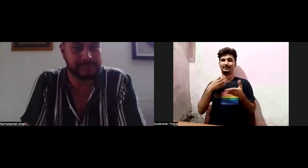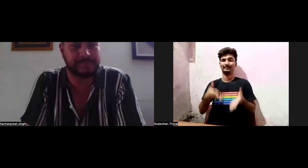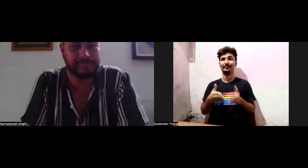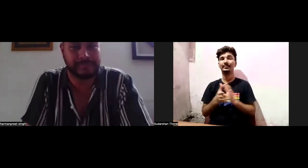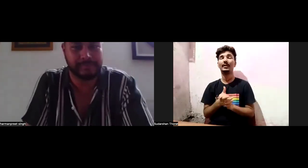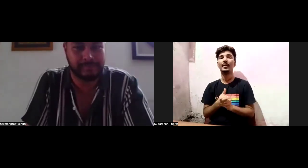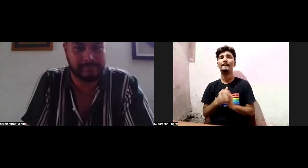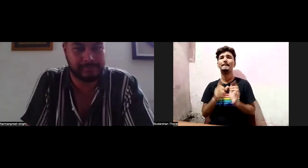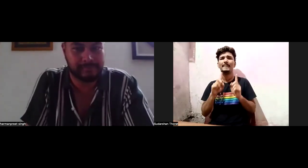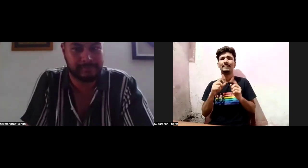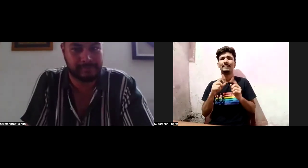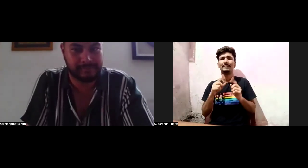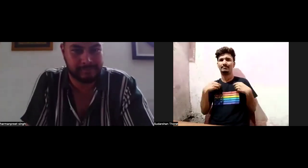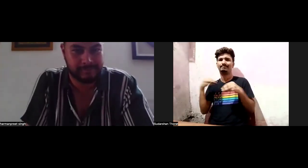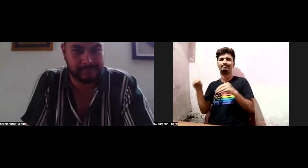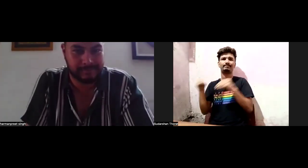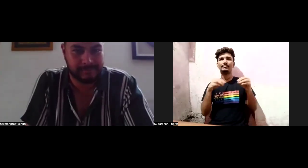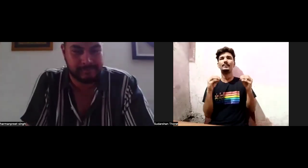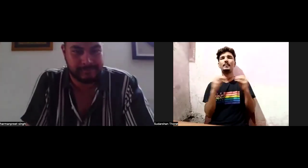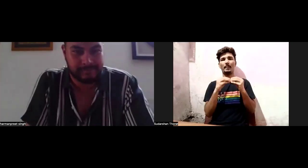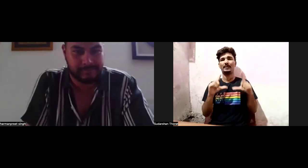I'm from Kolhapur, Maharashtra.